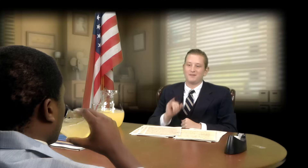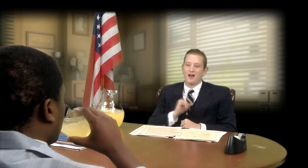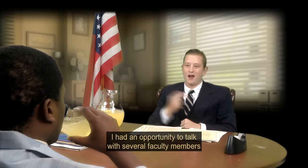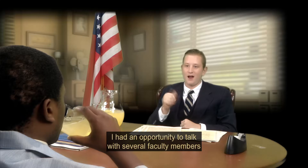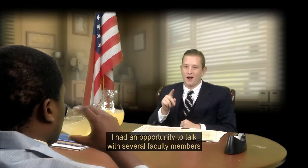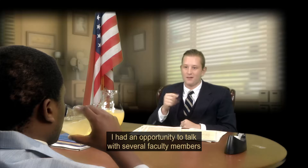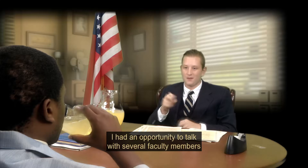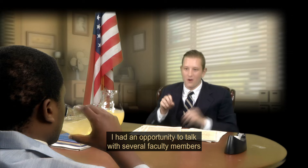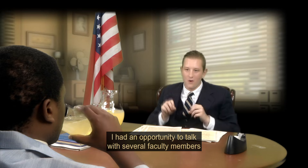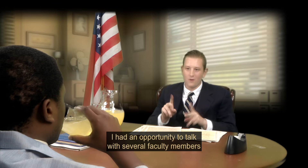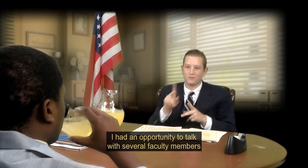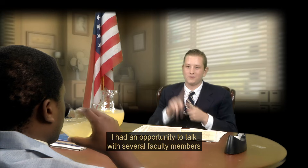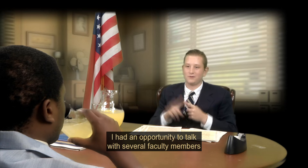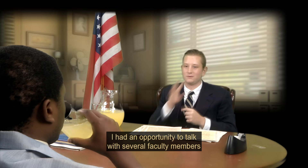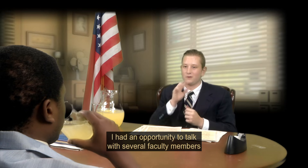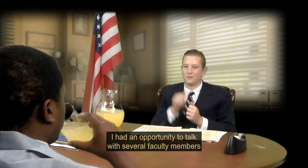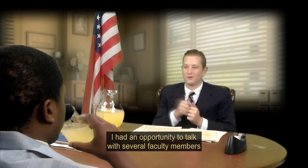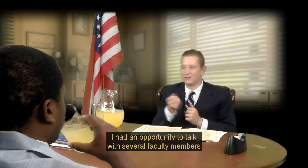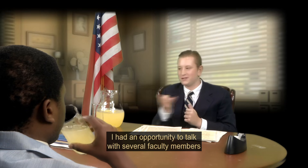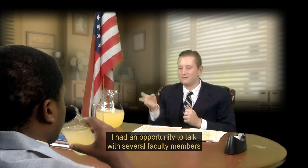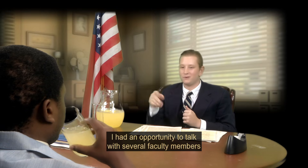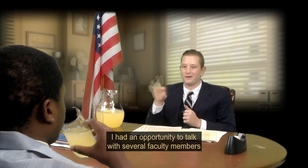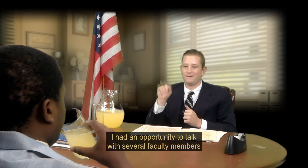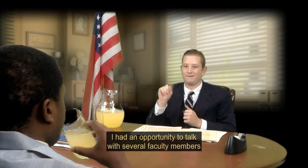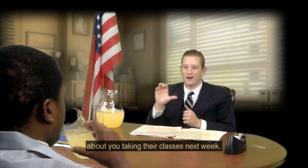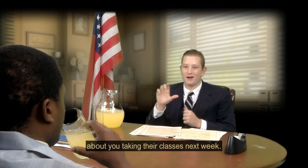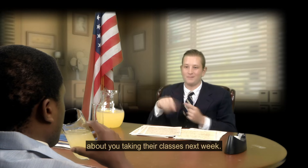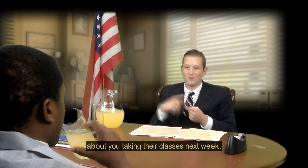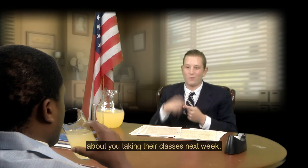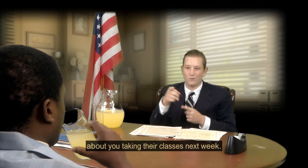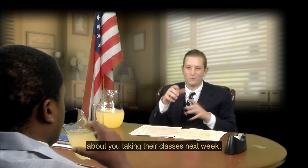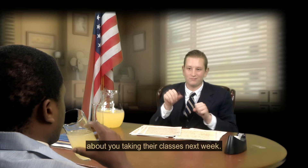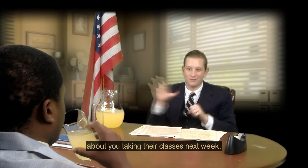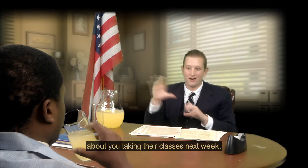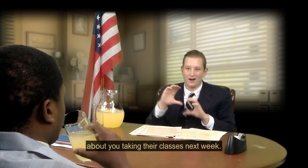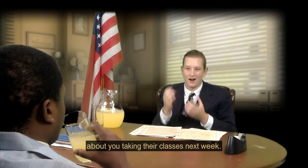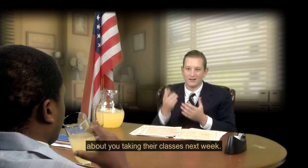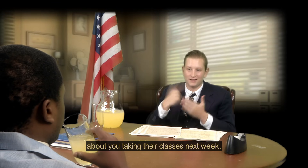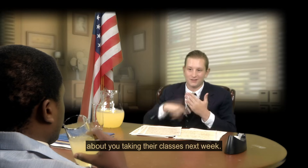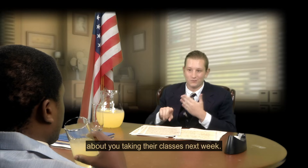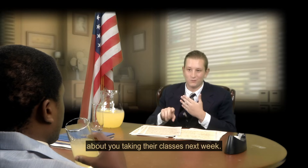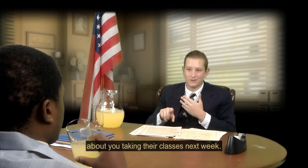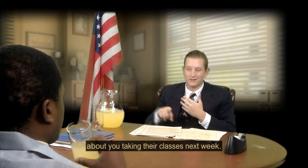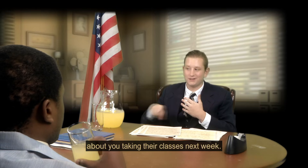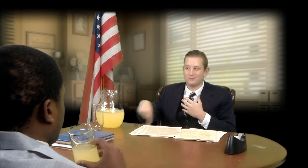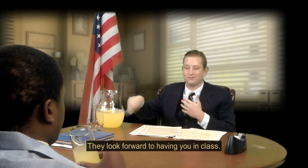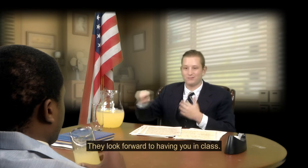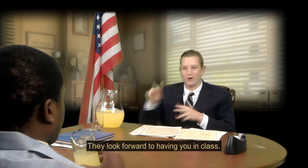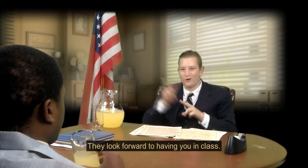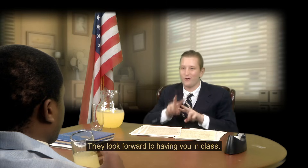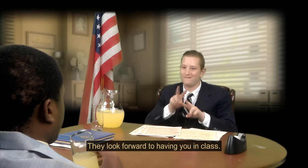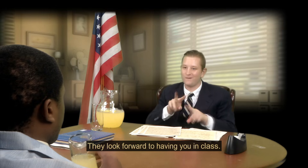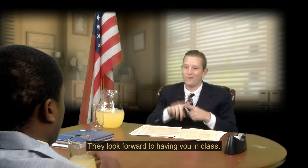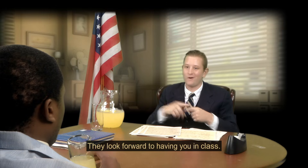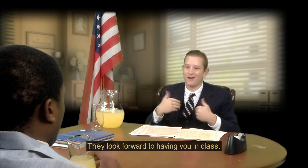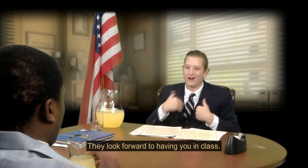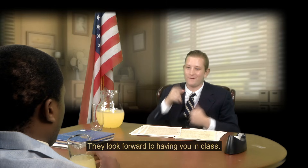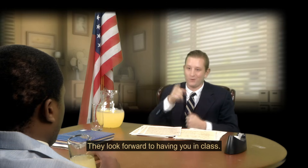I had the opportunity to talk with several faculty members about you taking their classes next week. They are looking forward to having